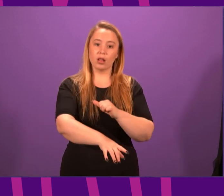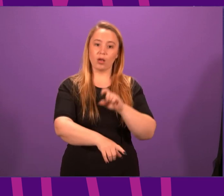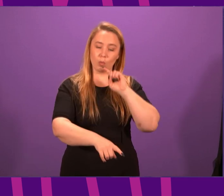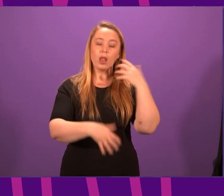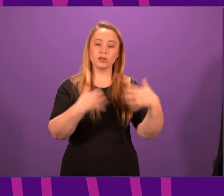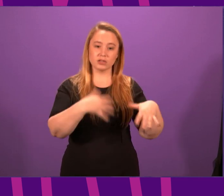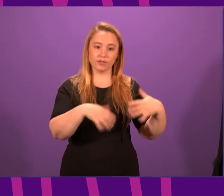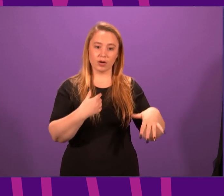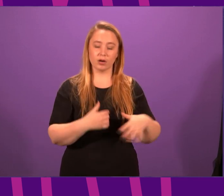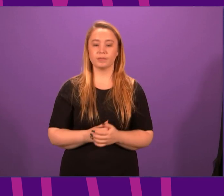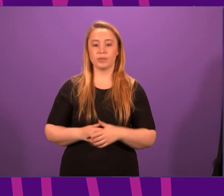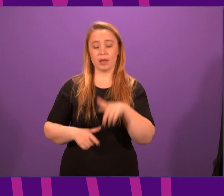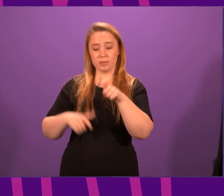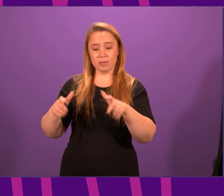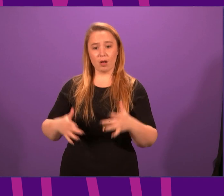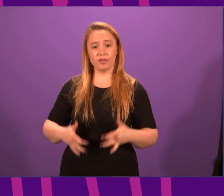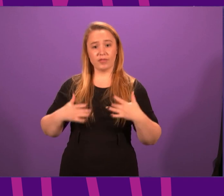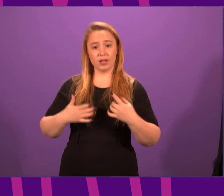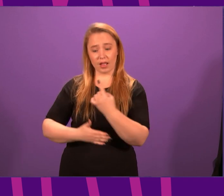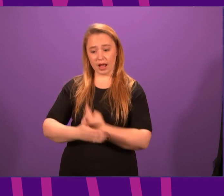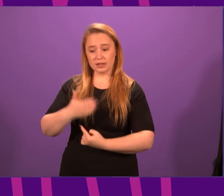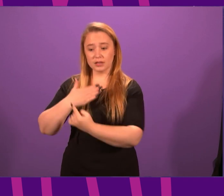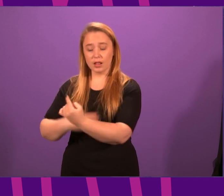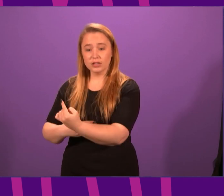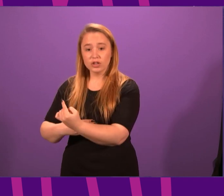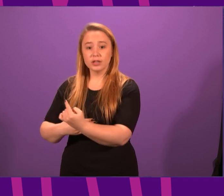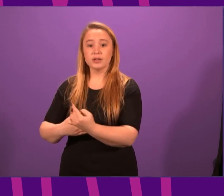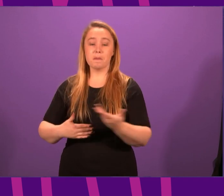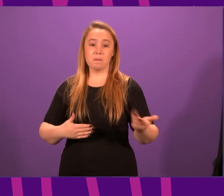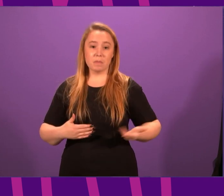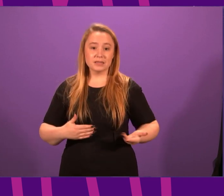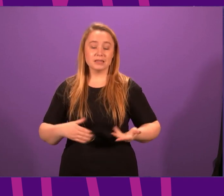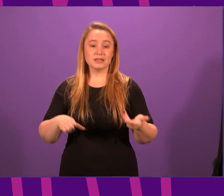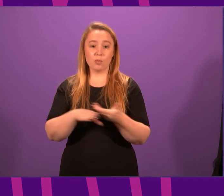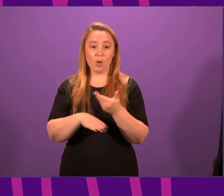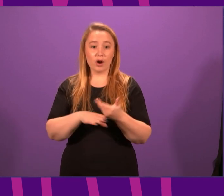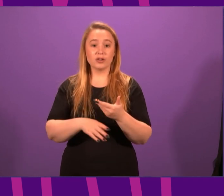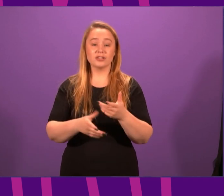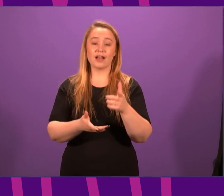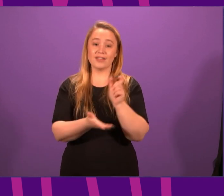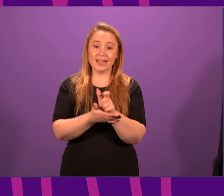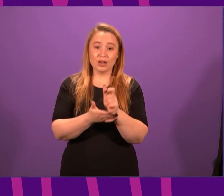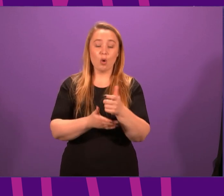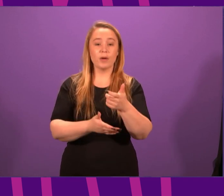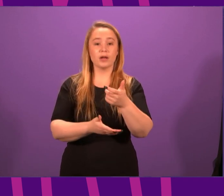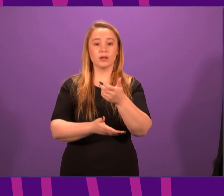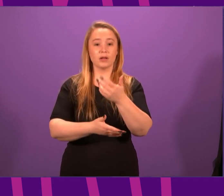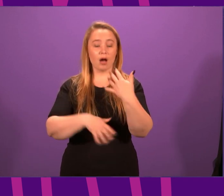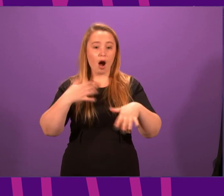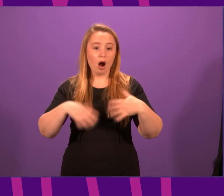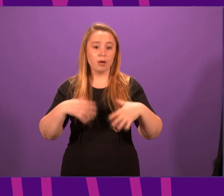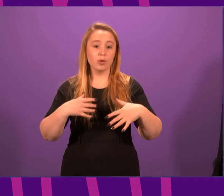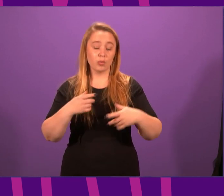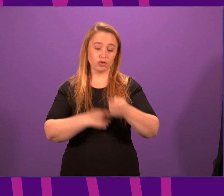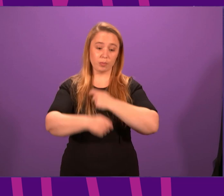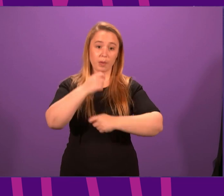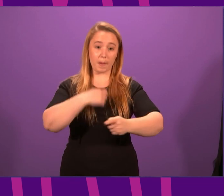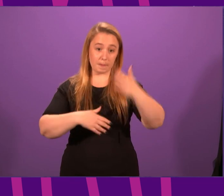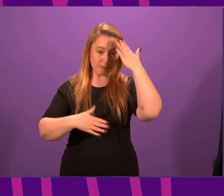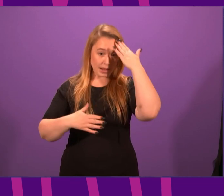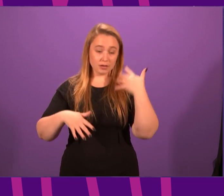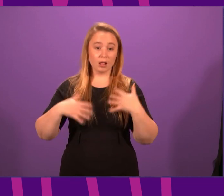and inequality, and the economic harm suffered by business and workers across the country, which in turn causes physical and